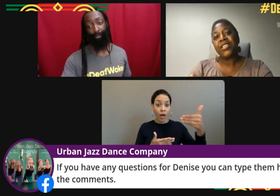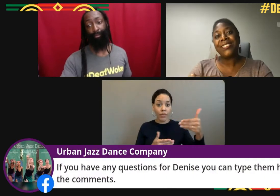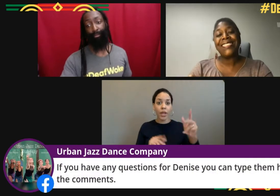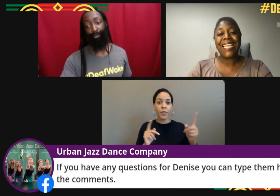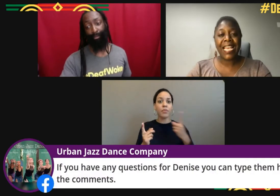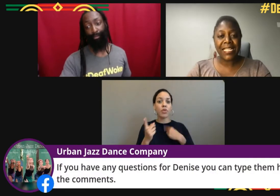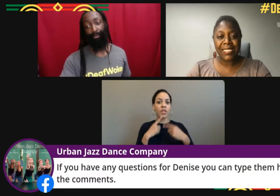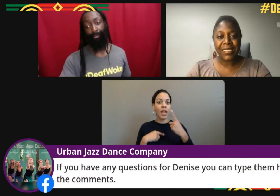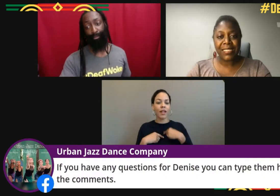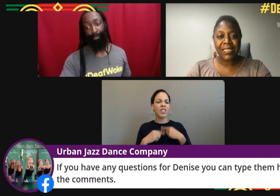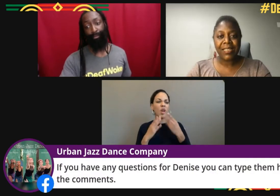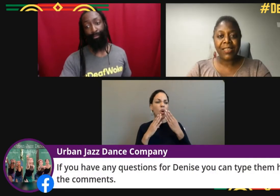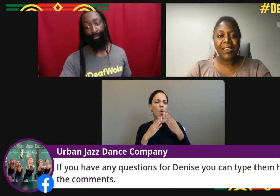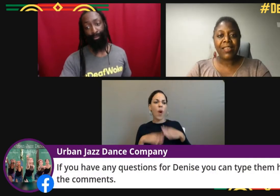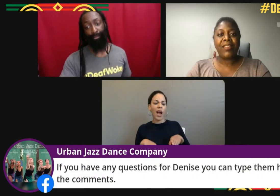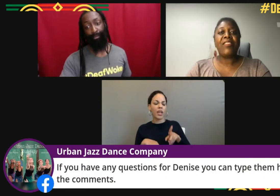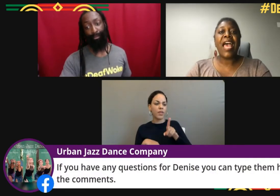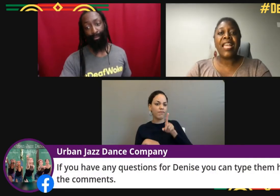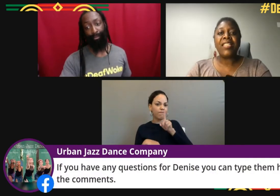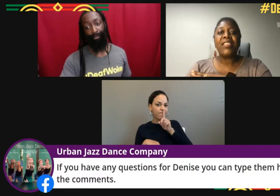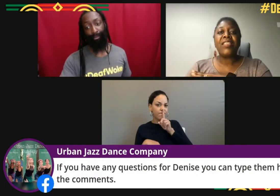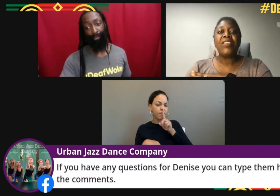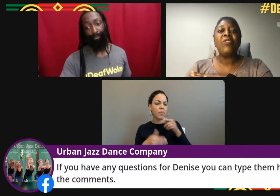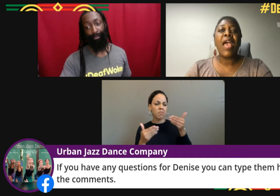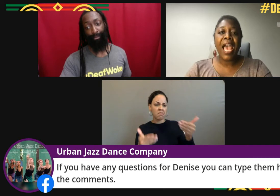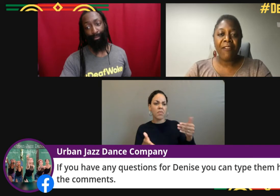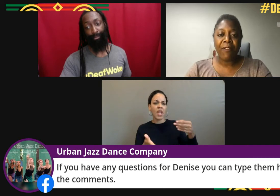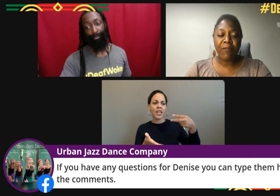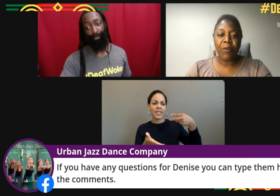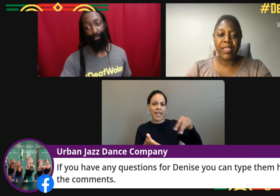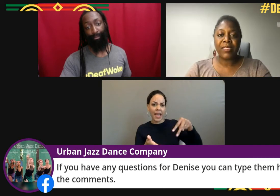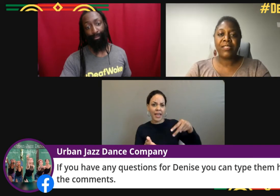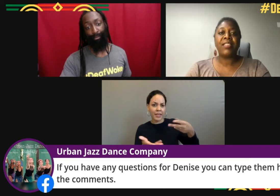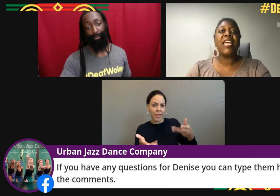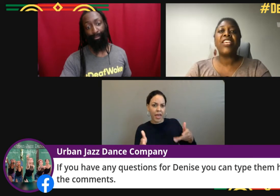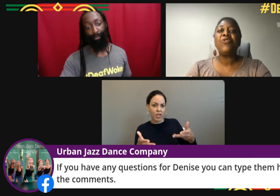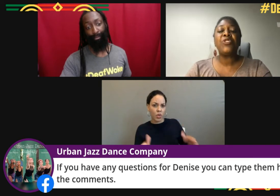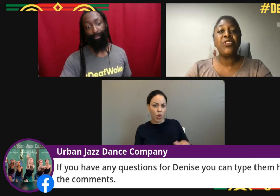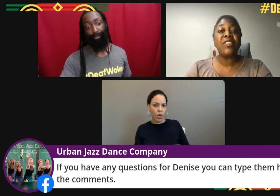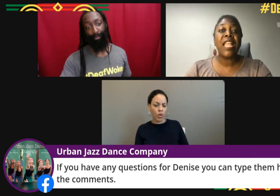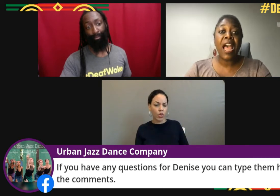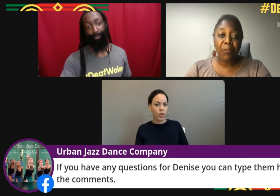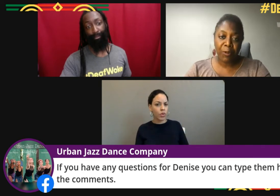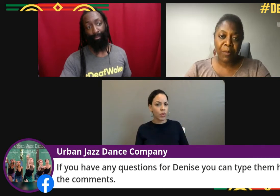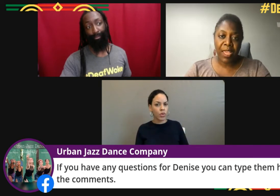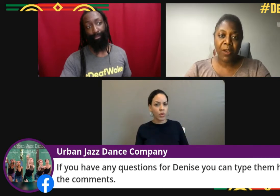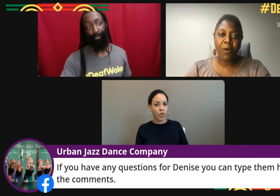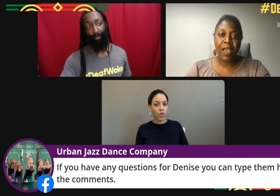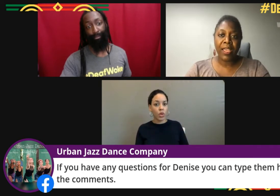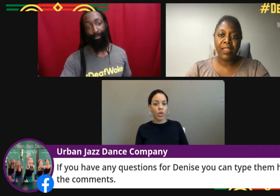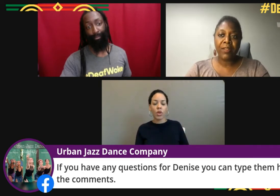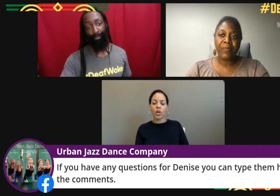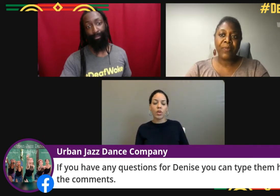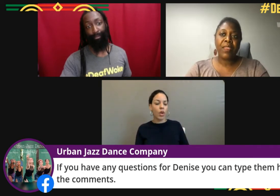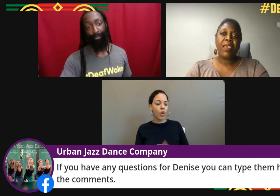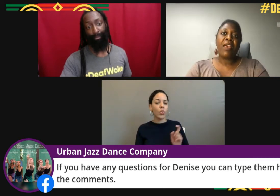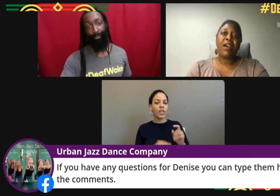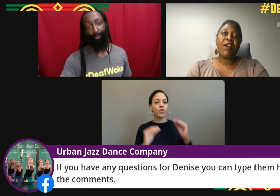and just dance, that you have a voice, that you should not remain